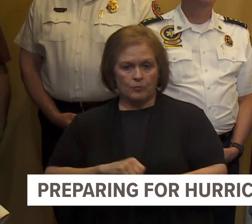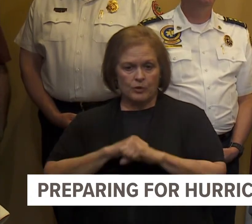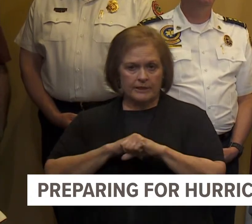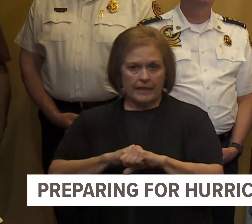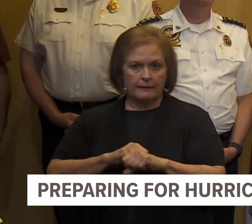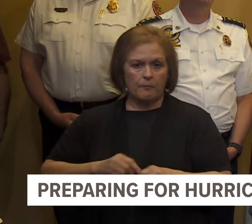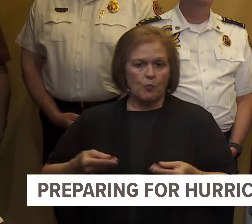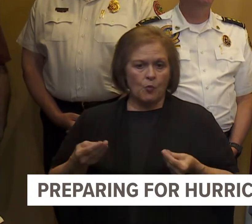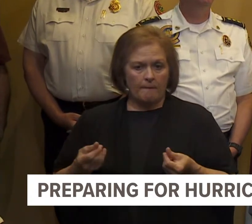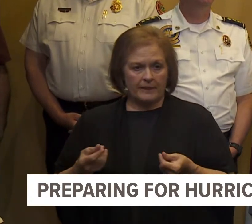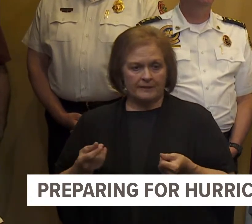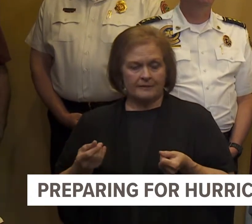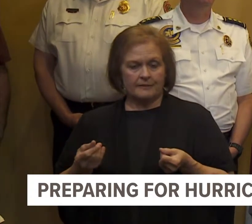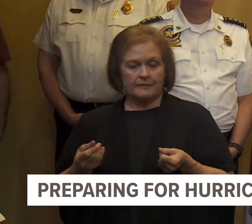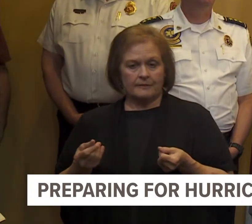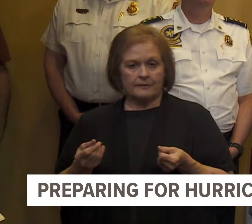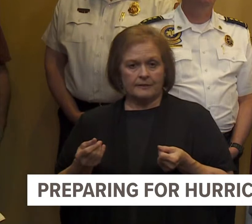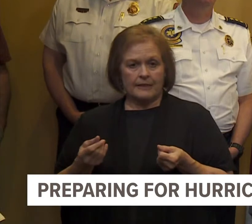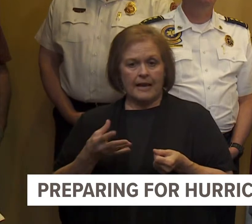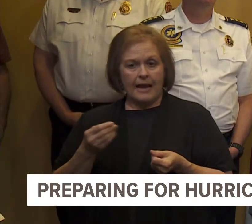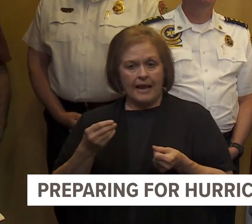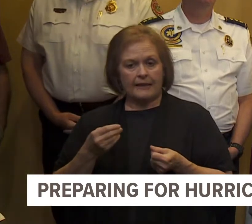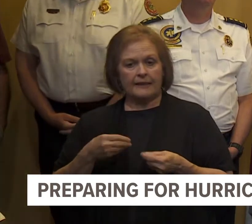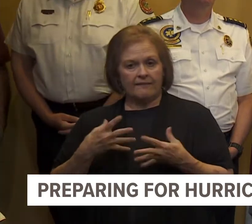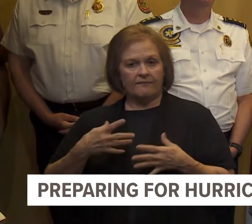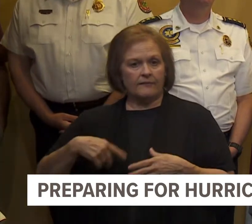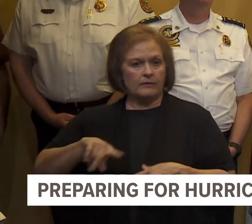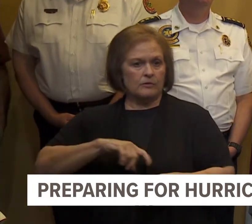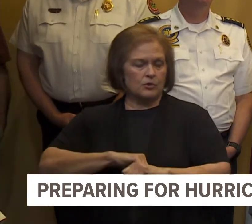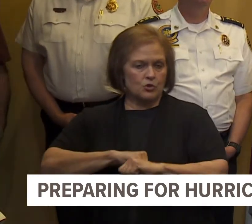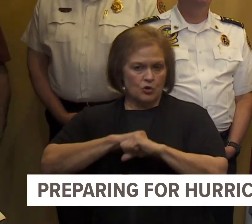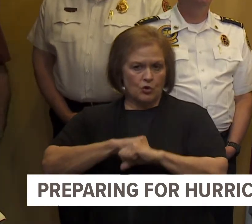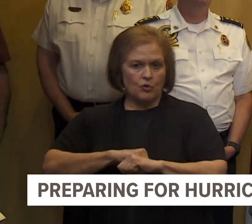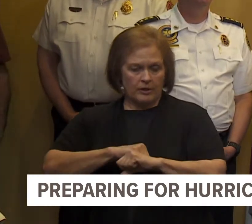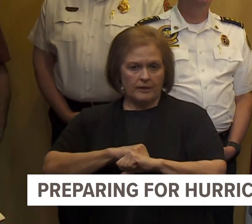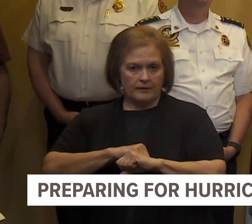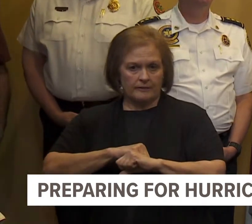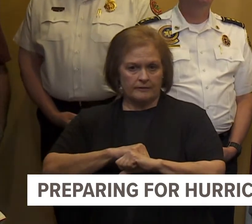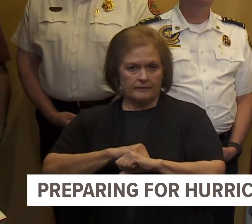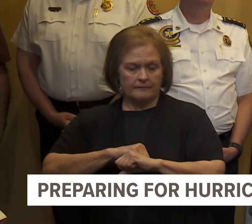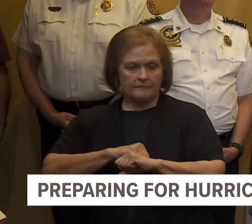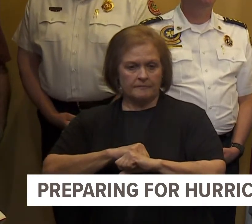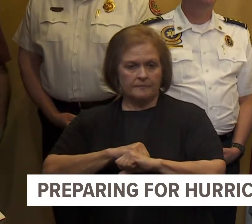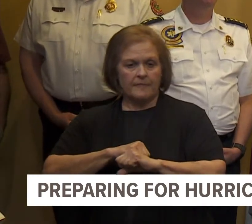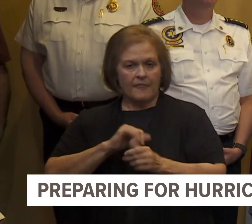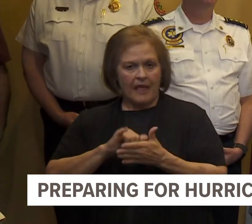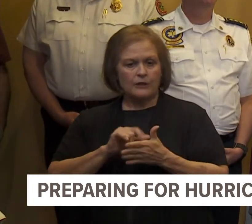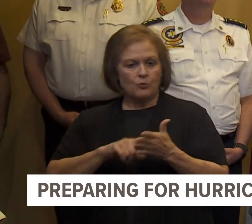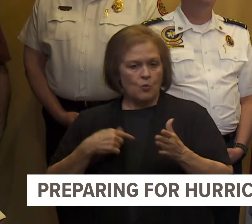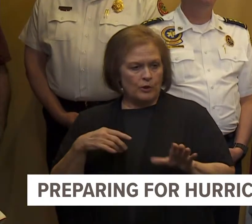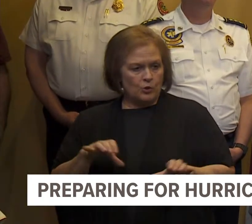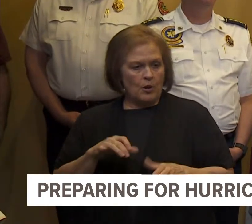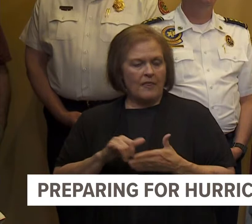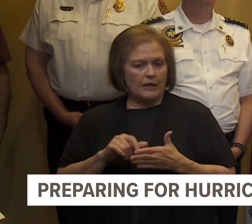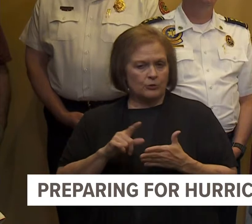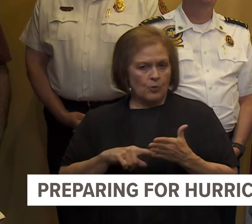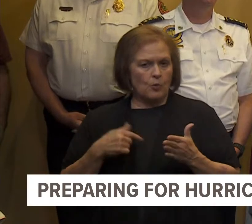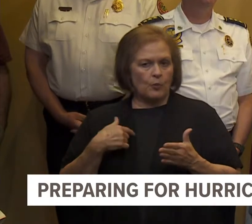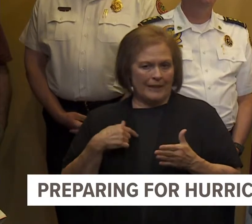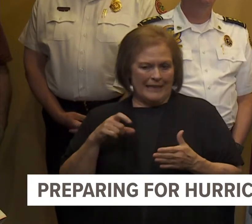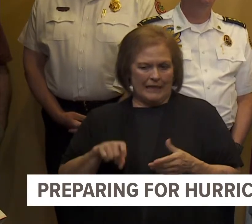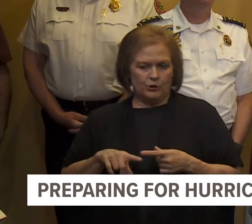protect property, and to provide security for all involved. That's what we do, and that's what we need to